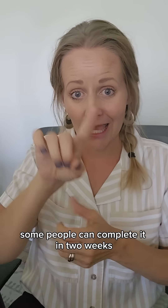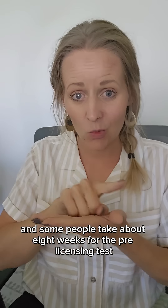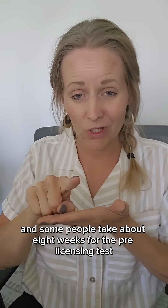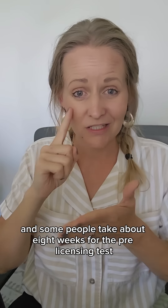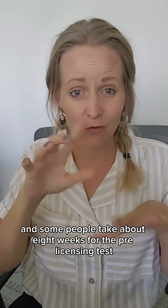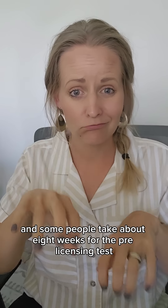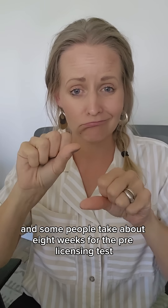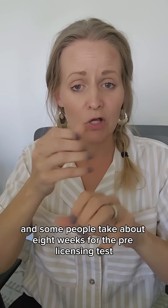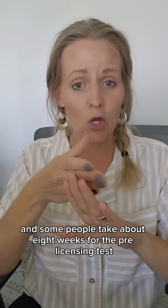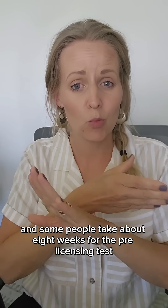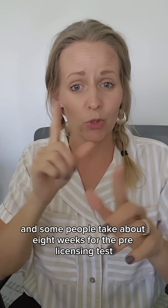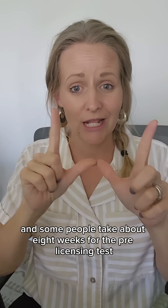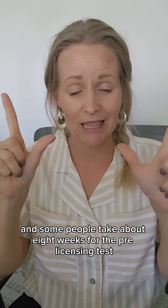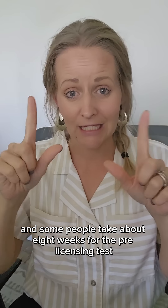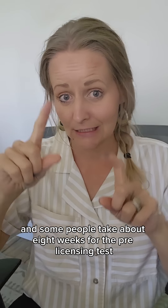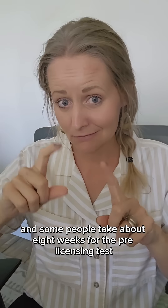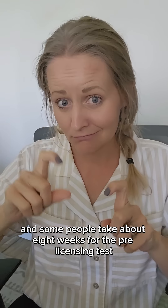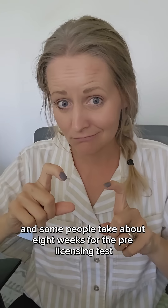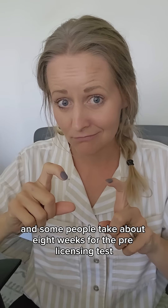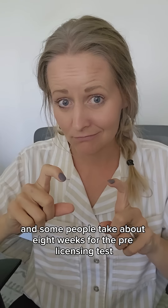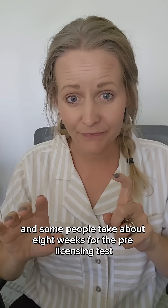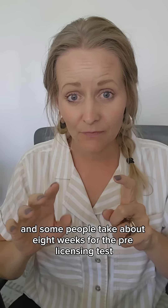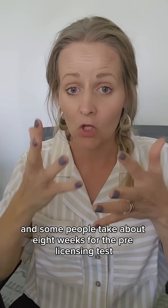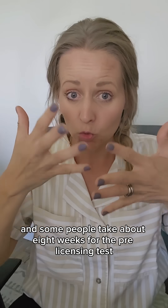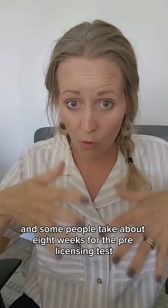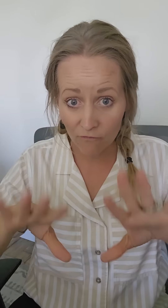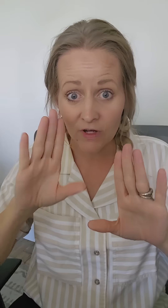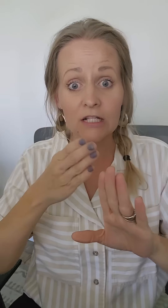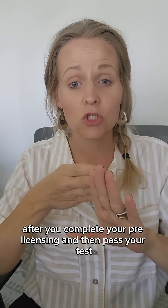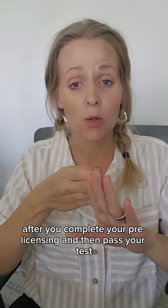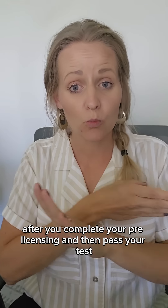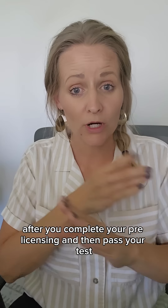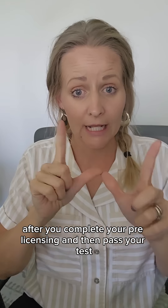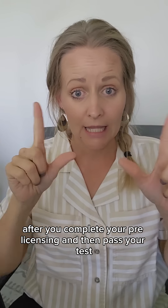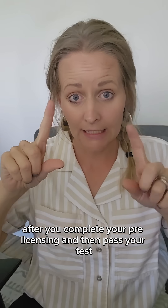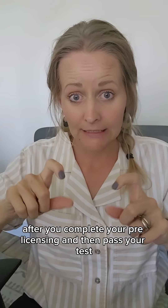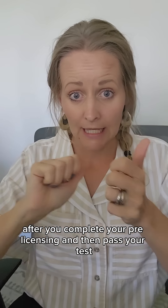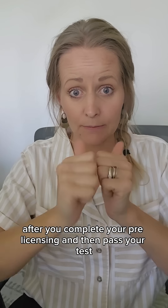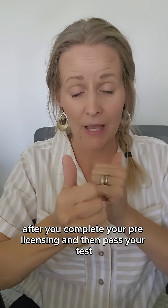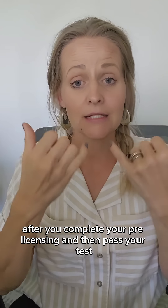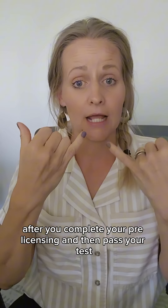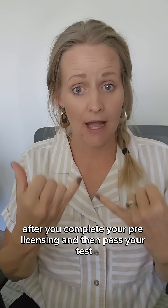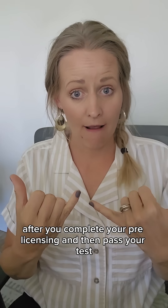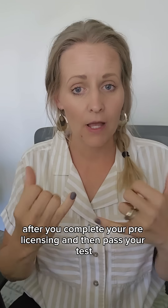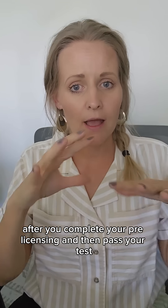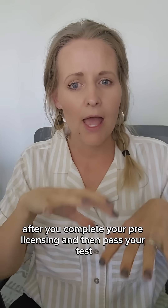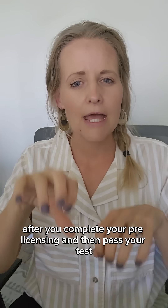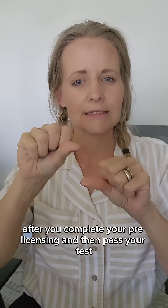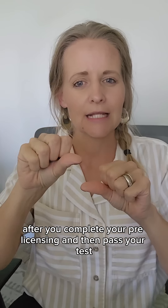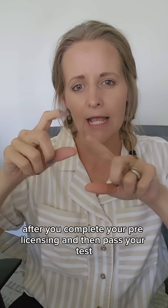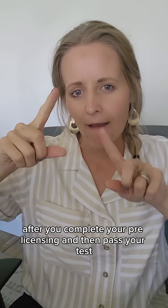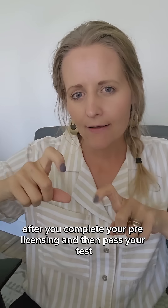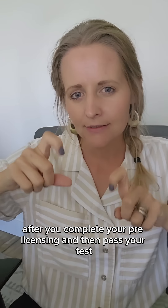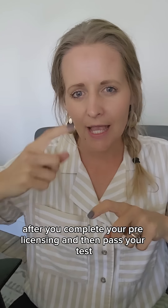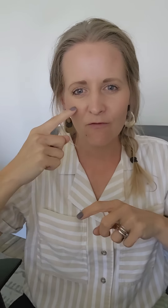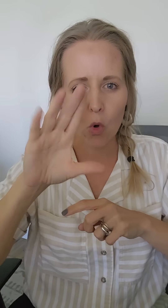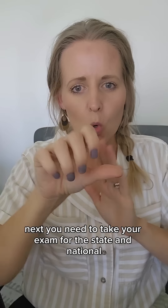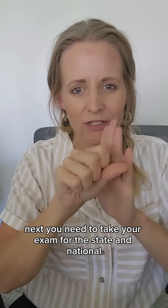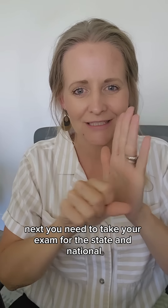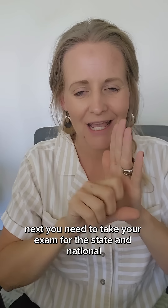some people take about 8 weeks for the pre licensing test. After you complete your pre licensing and then pass your test, next you need